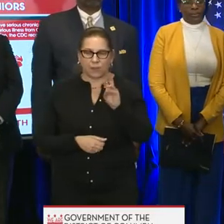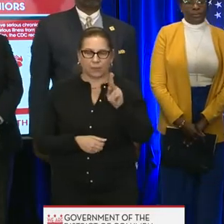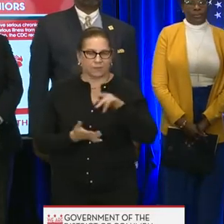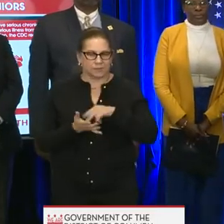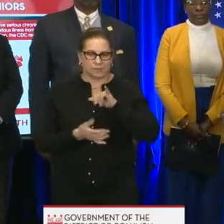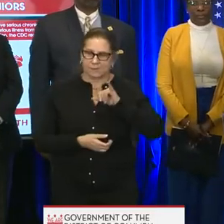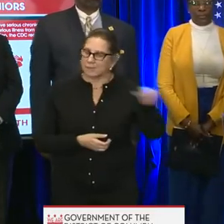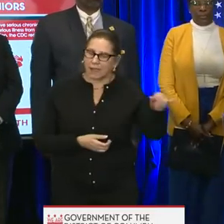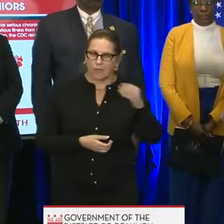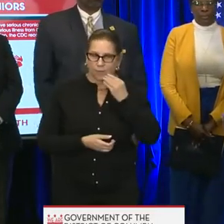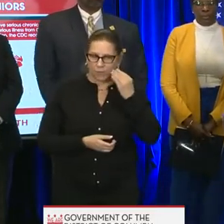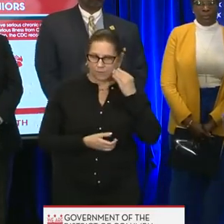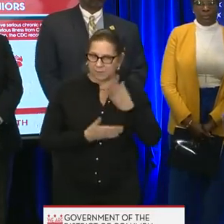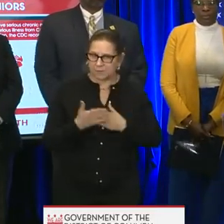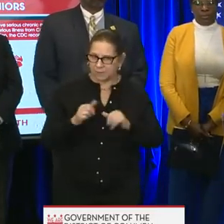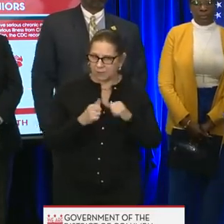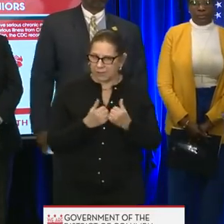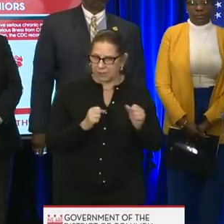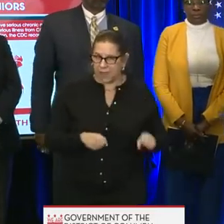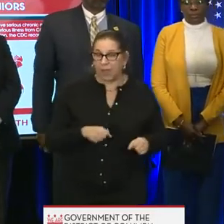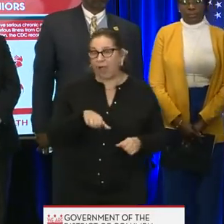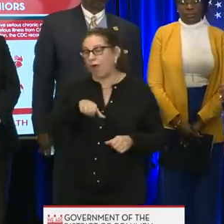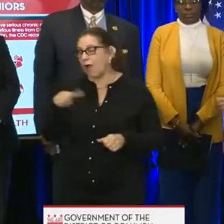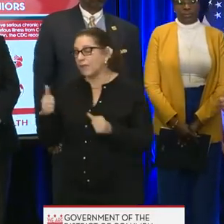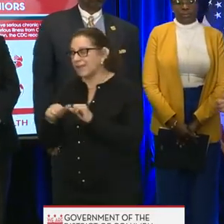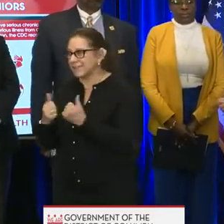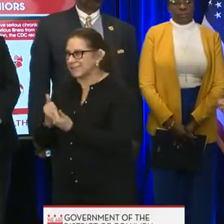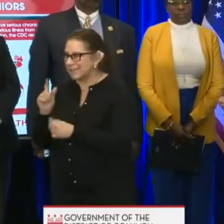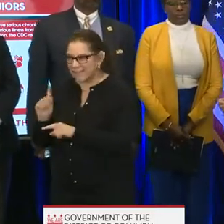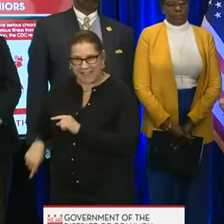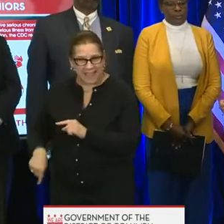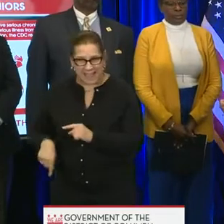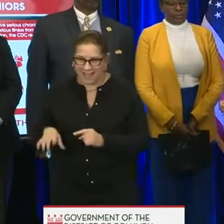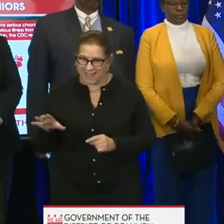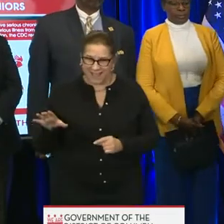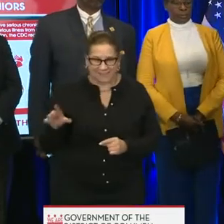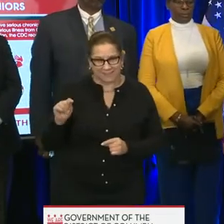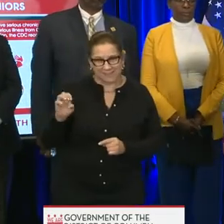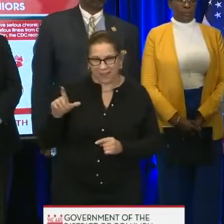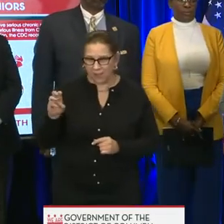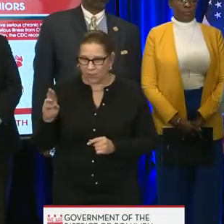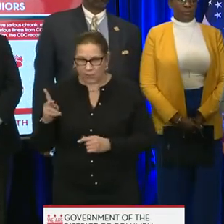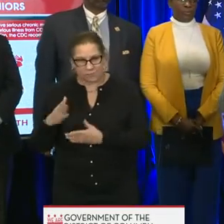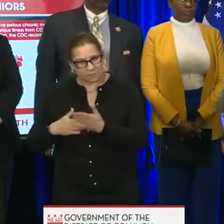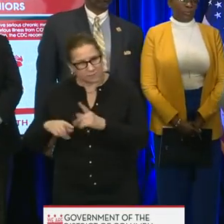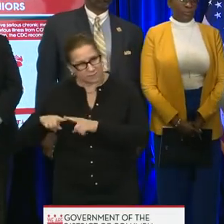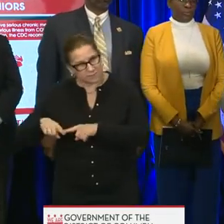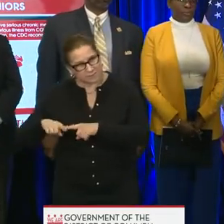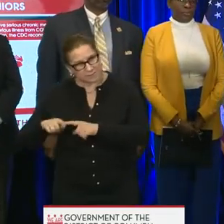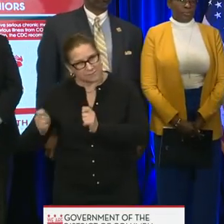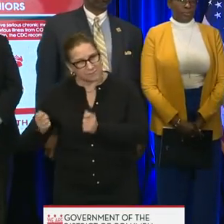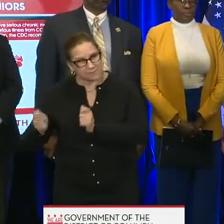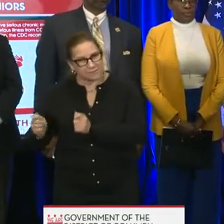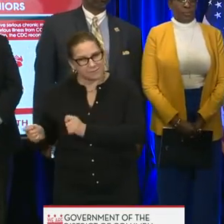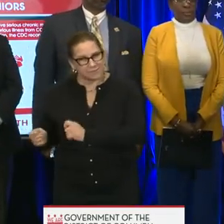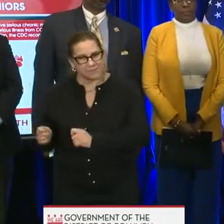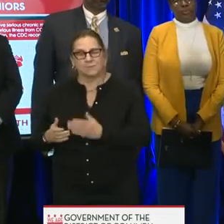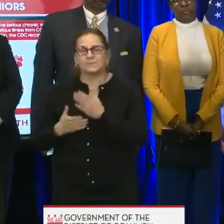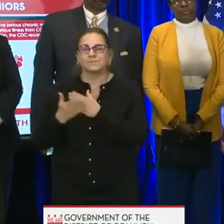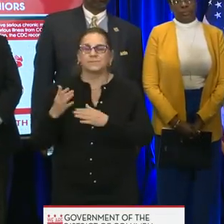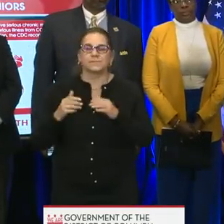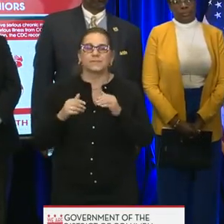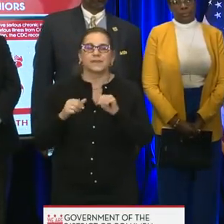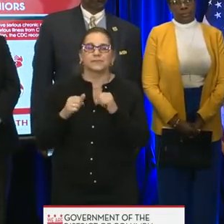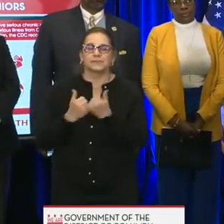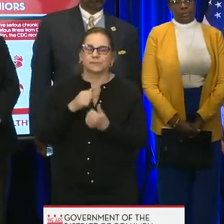cannot. Those are the kind of the modified telework group. And then there are agencies who are not eligible for telework. I think those must be